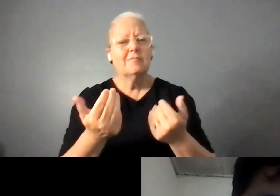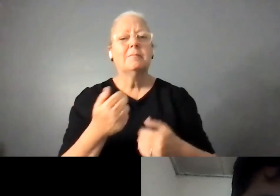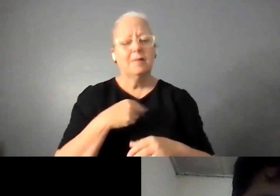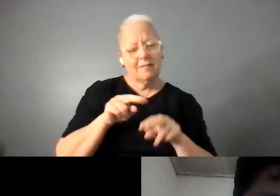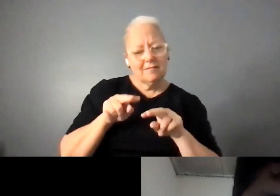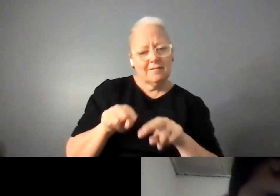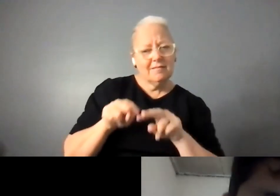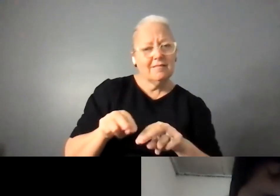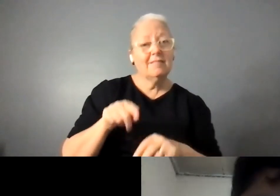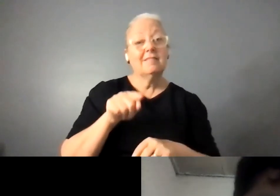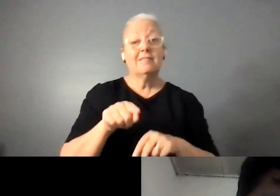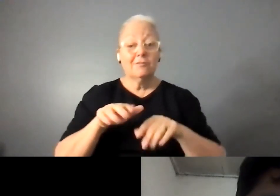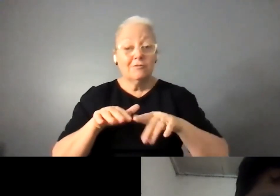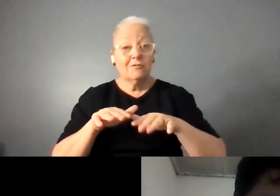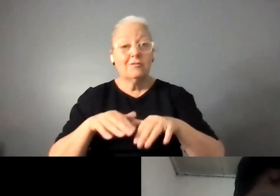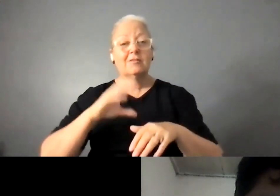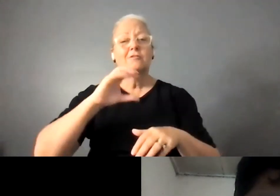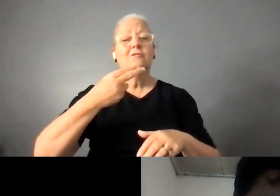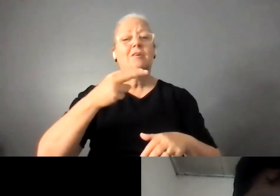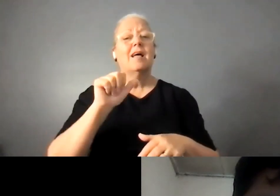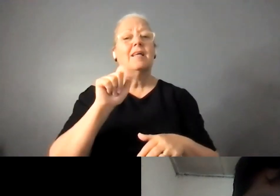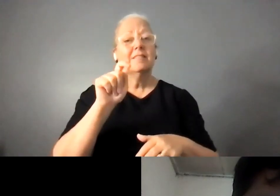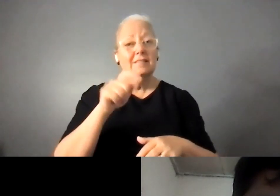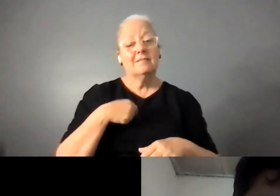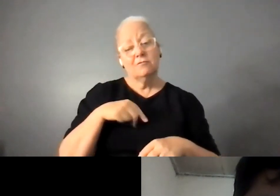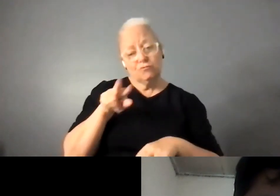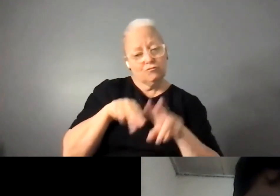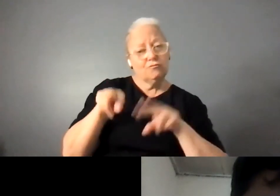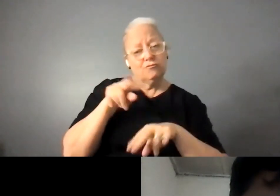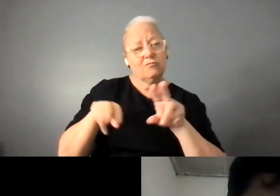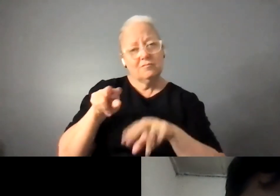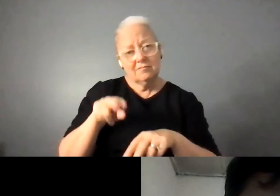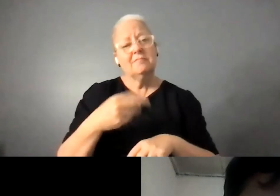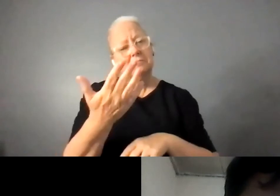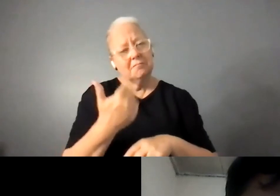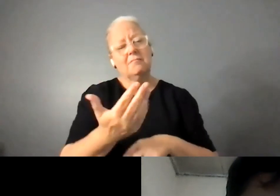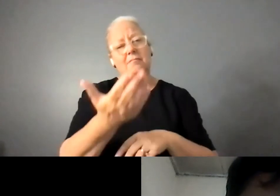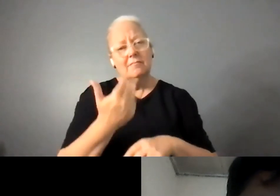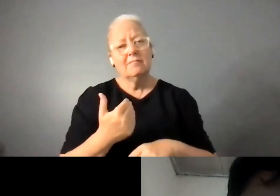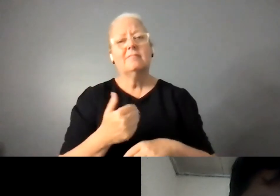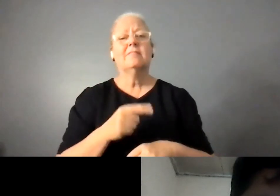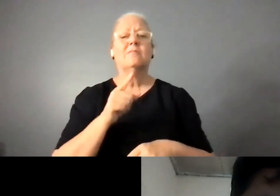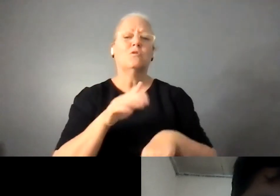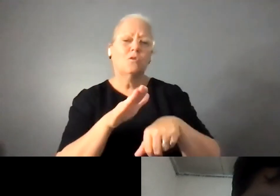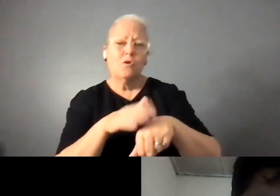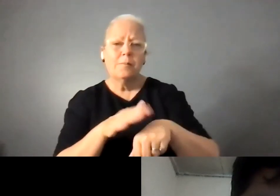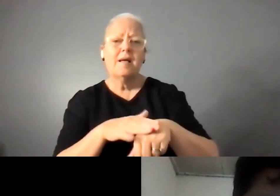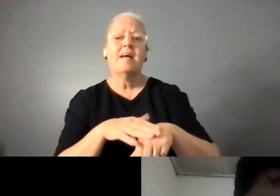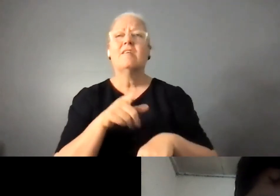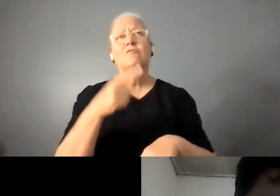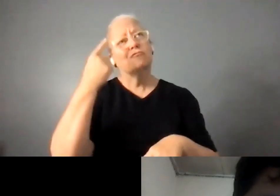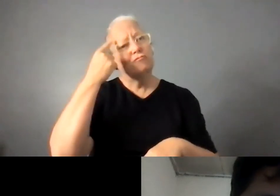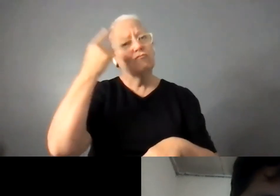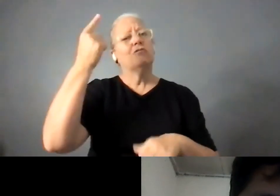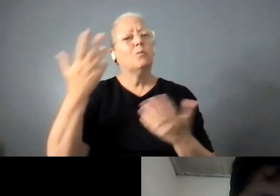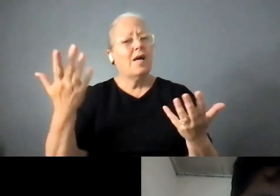still are reading your messages, and we would like you to keep sending us your remarks and comments